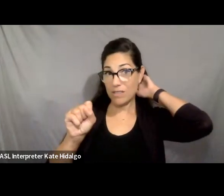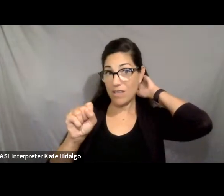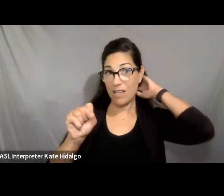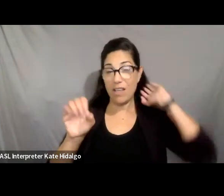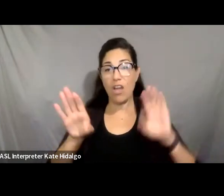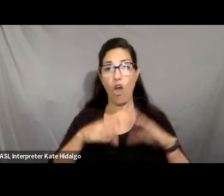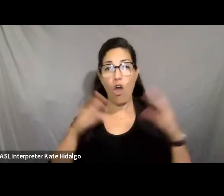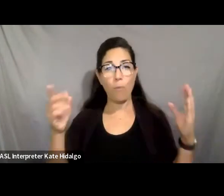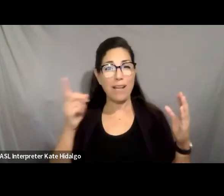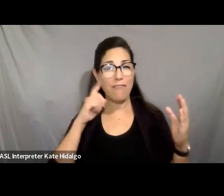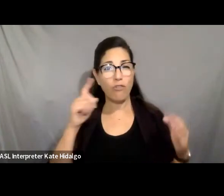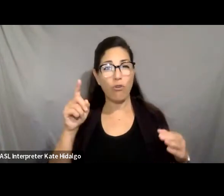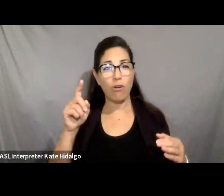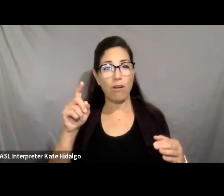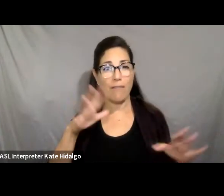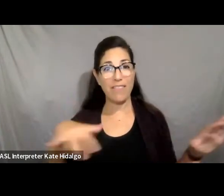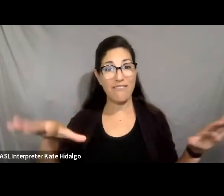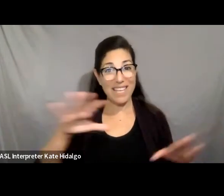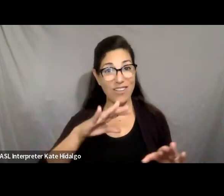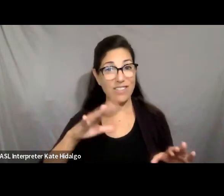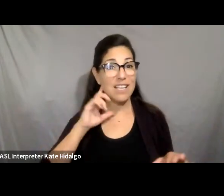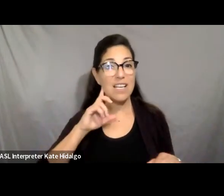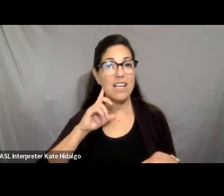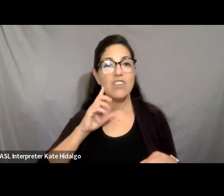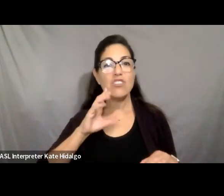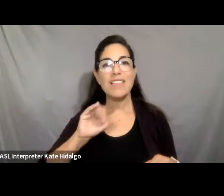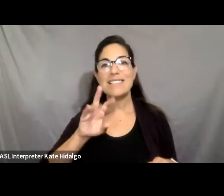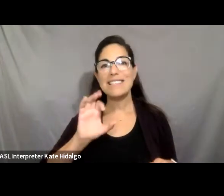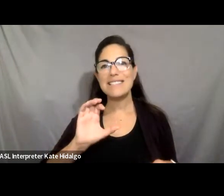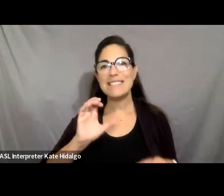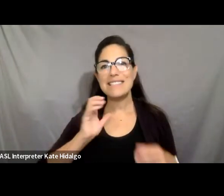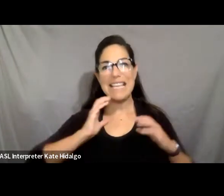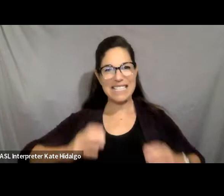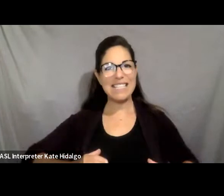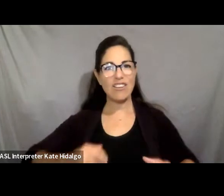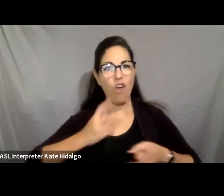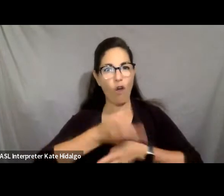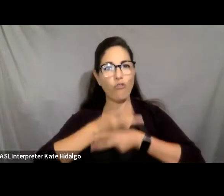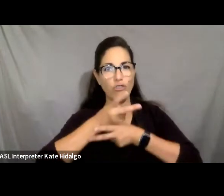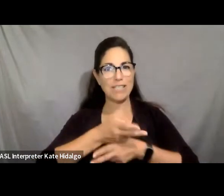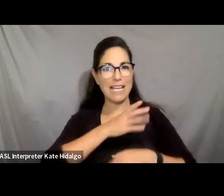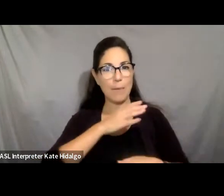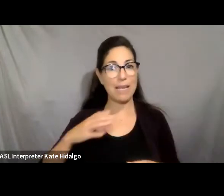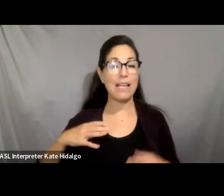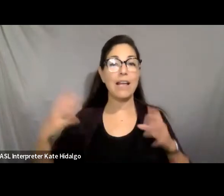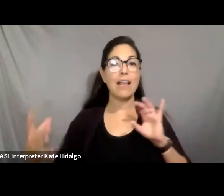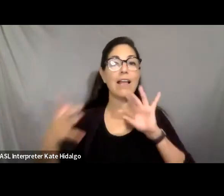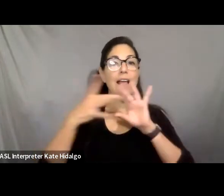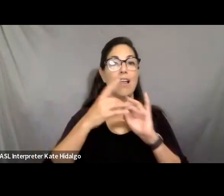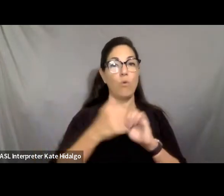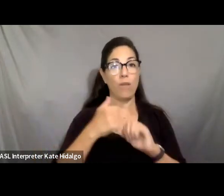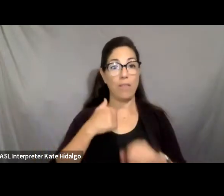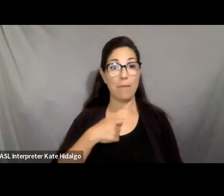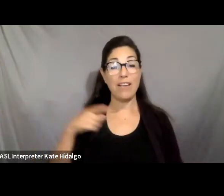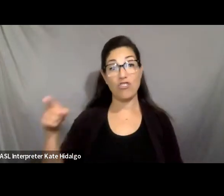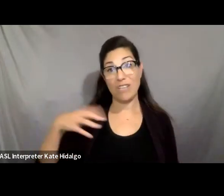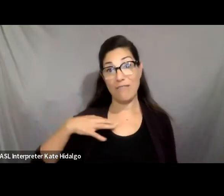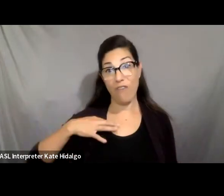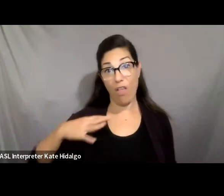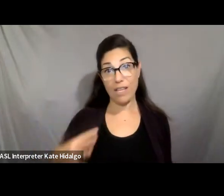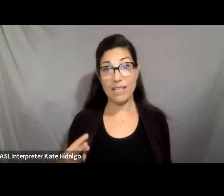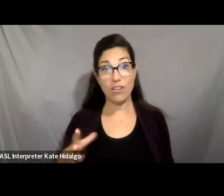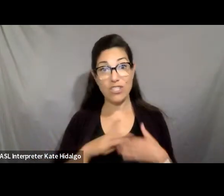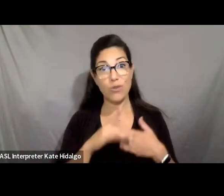opening for the fields, and I think sits on the Citizen Oversight Committee here. connected with me, and she volunteered to